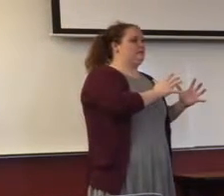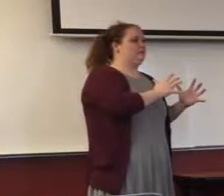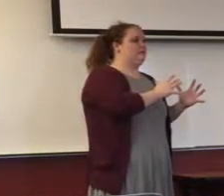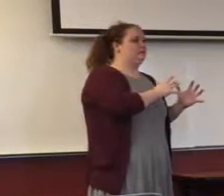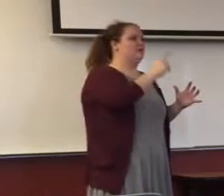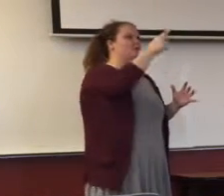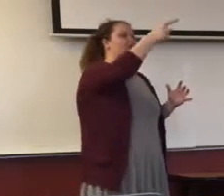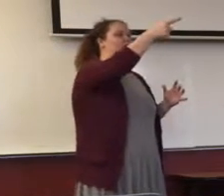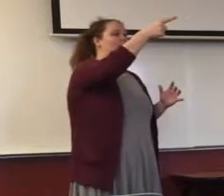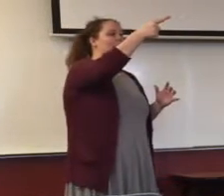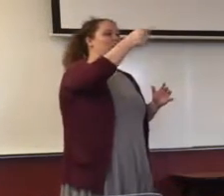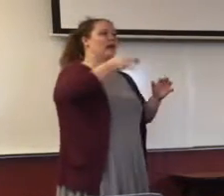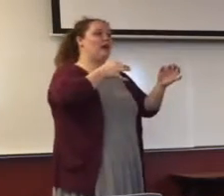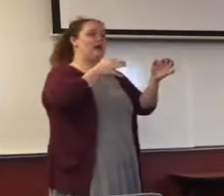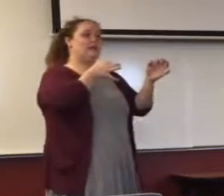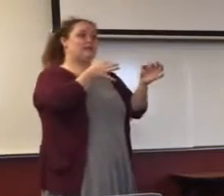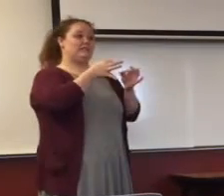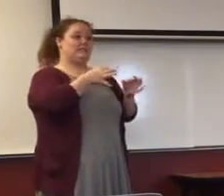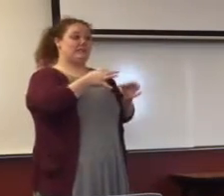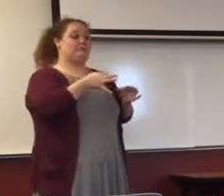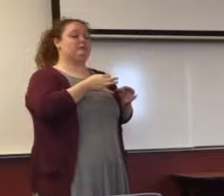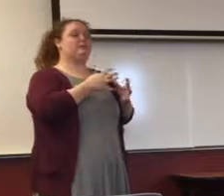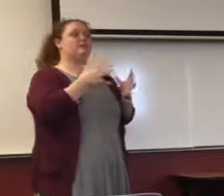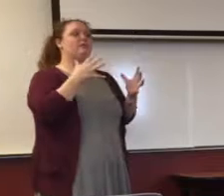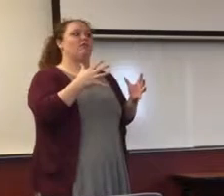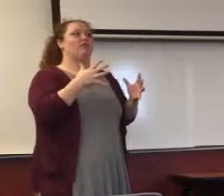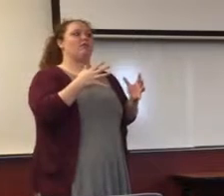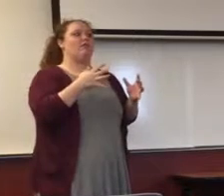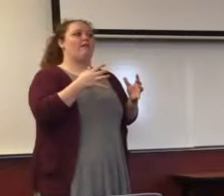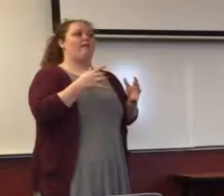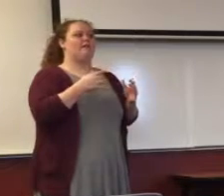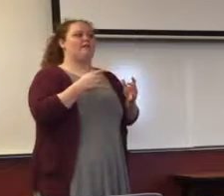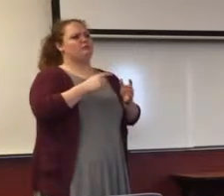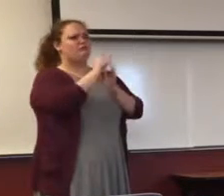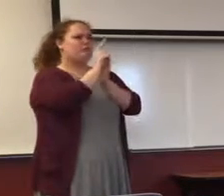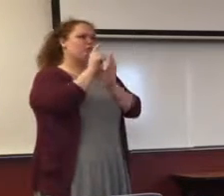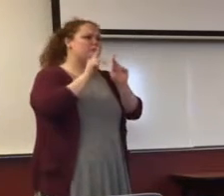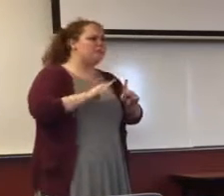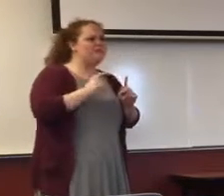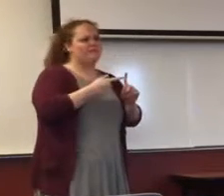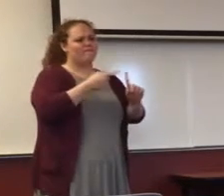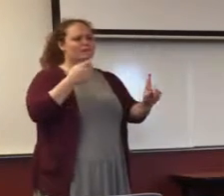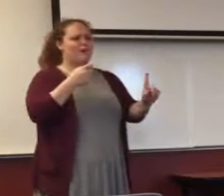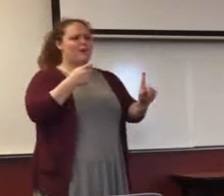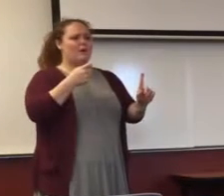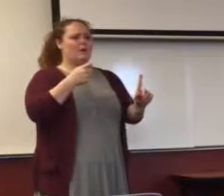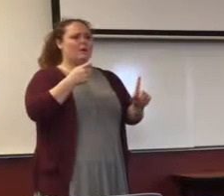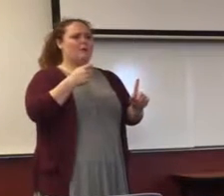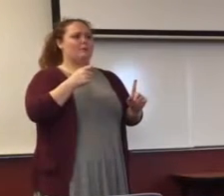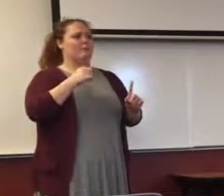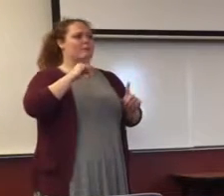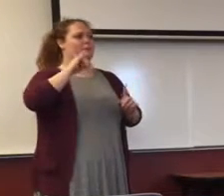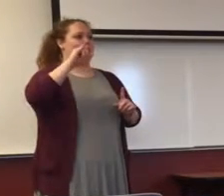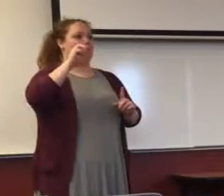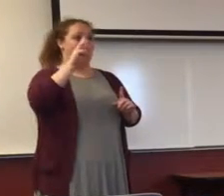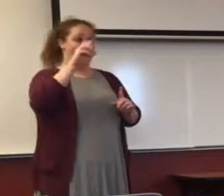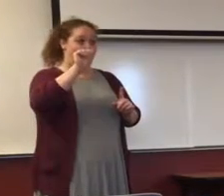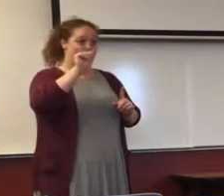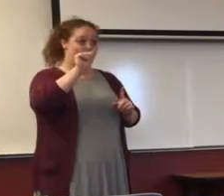someone from Iowa just contacted me. I don't think Oh. they realize. Wow. I'm gonna Well, she hurt told him them- later. No, Wait we till told I her- see him. This